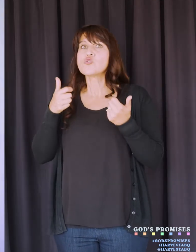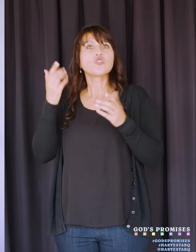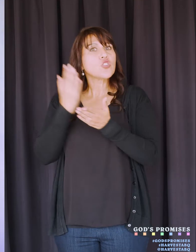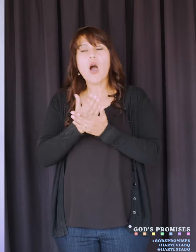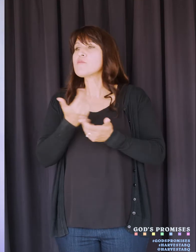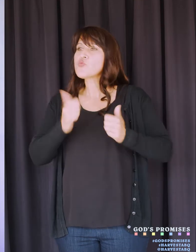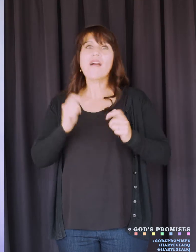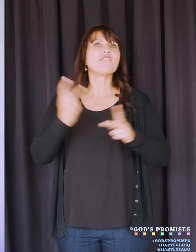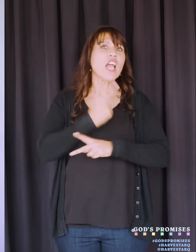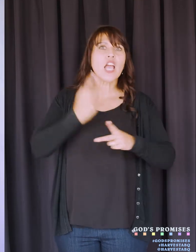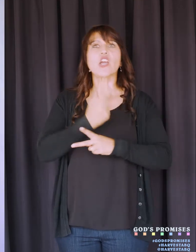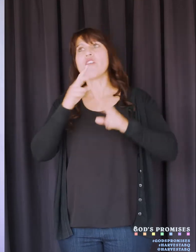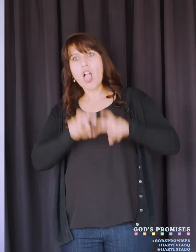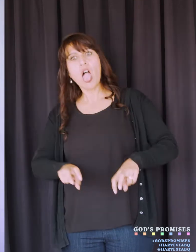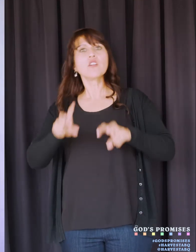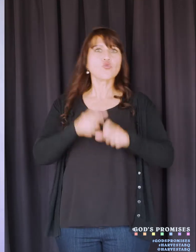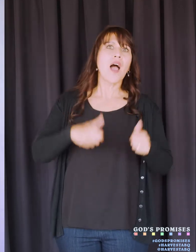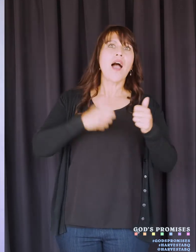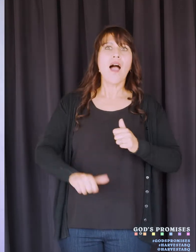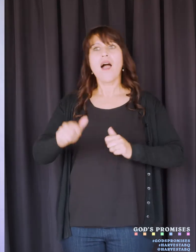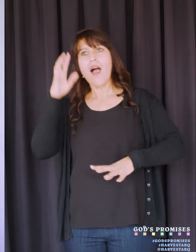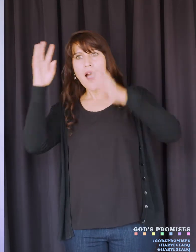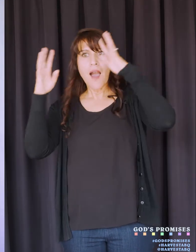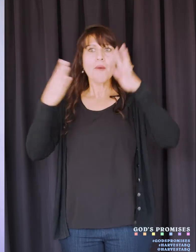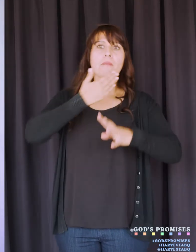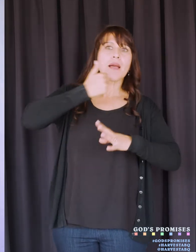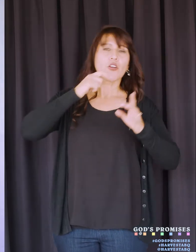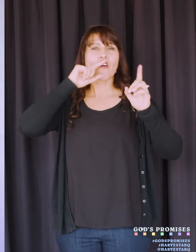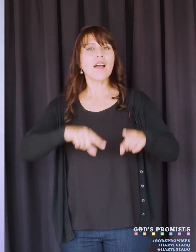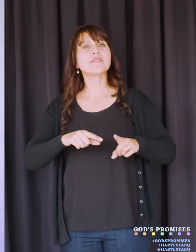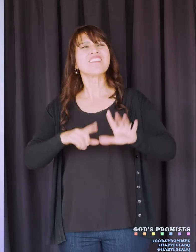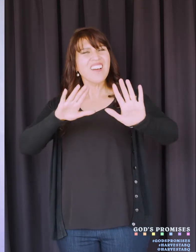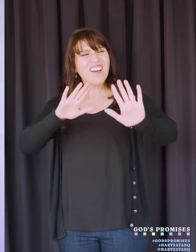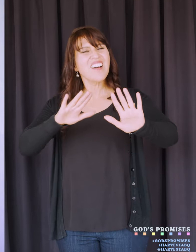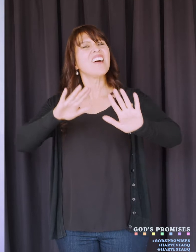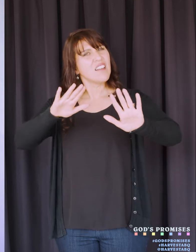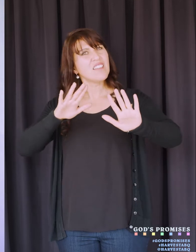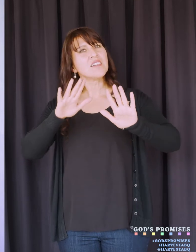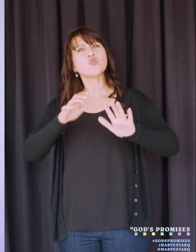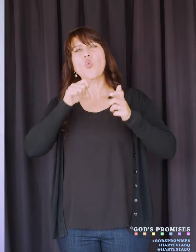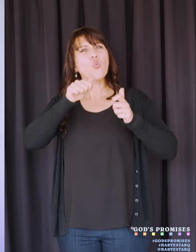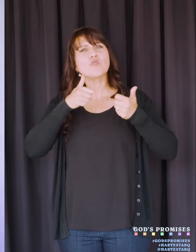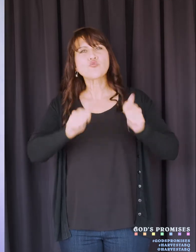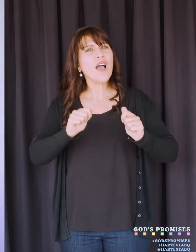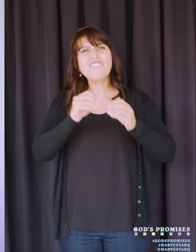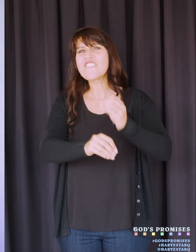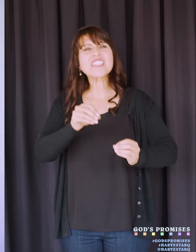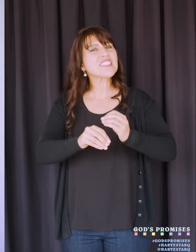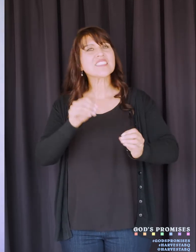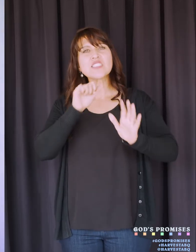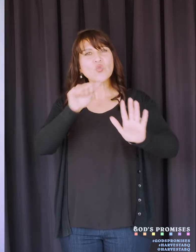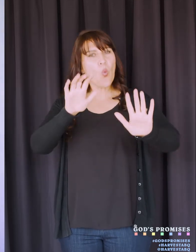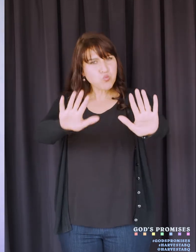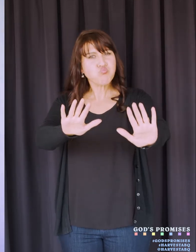try to overthink it and engineer it and come up with the solution. Resist the urge to fix things. Do not put